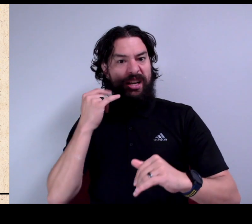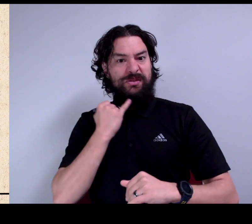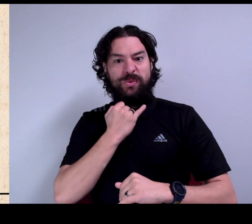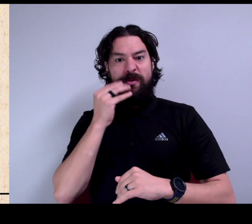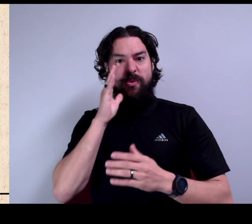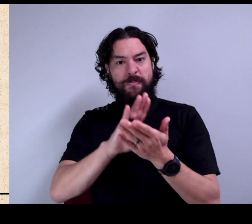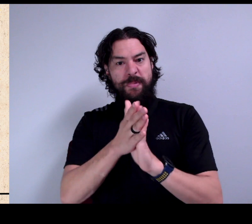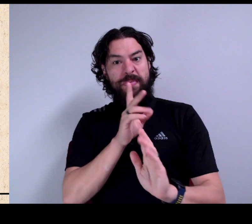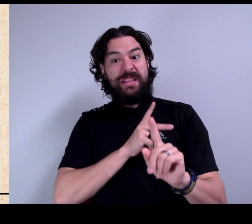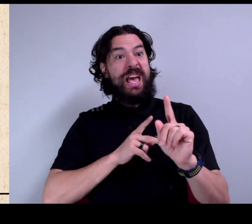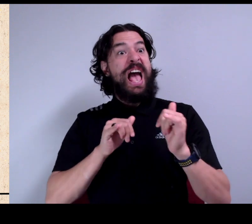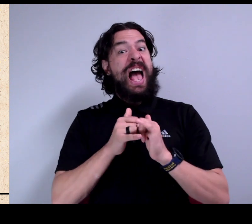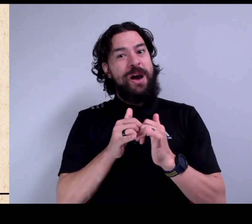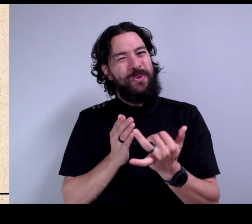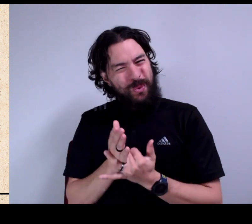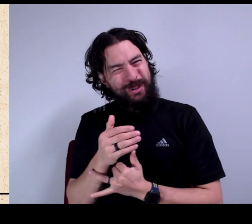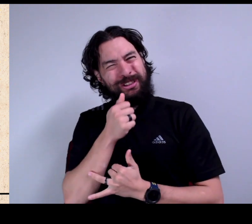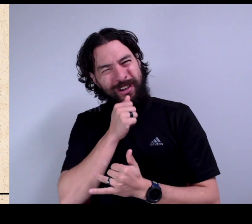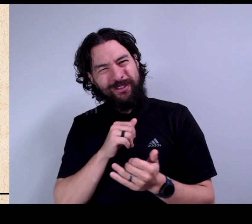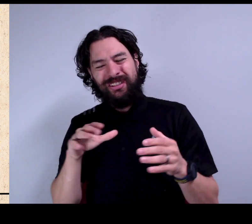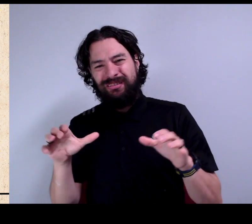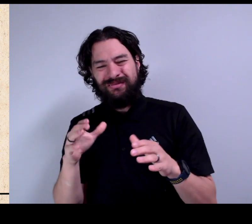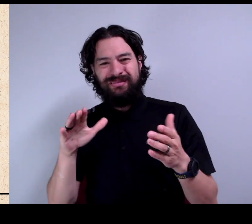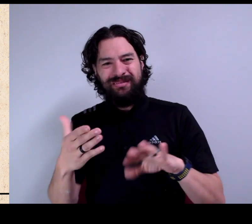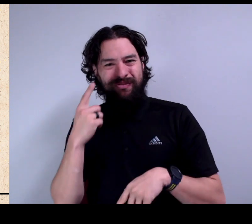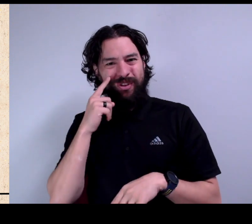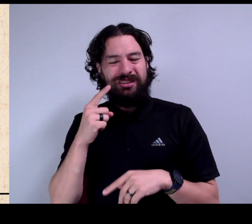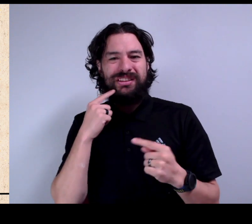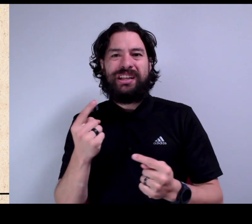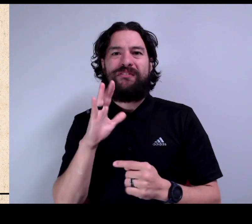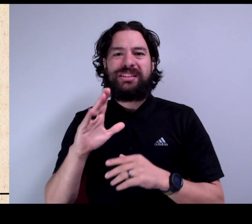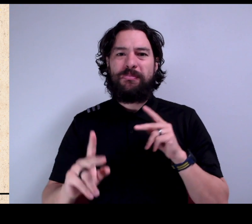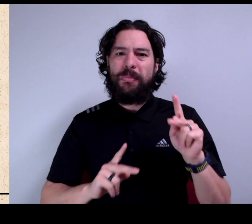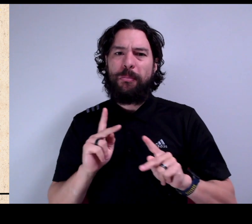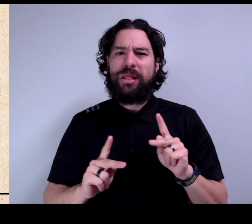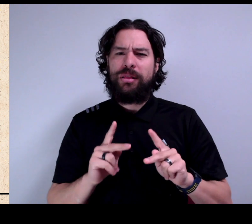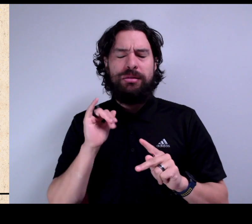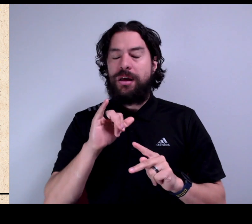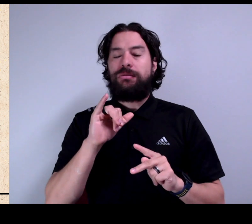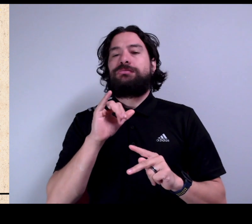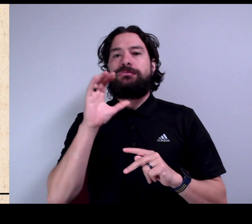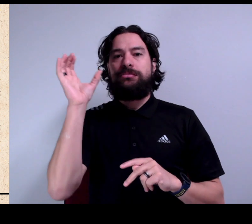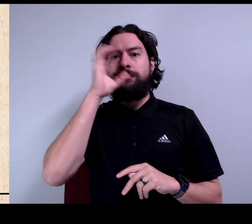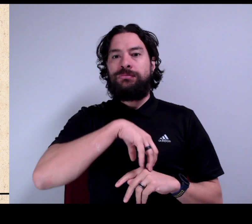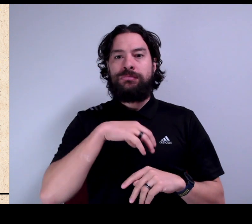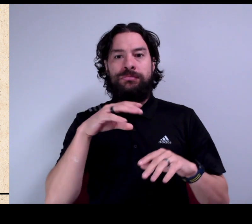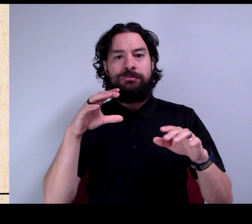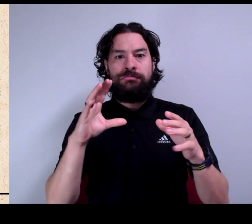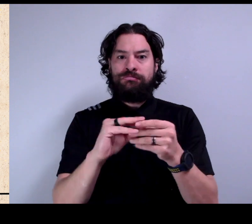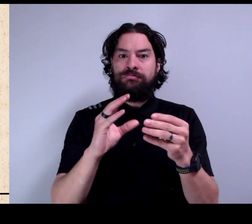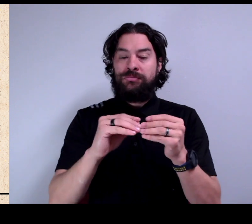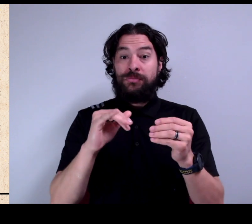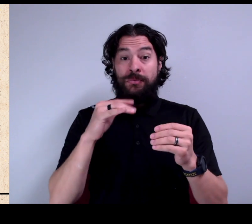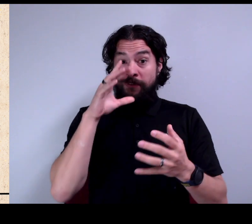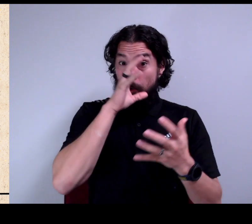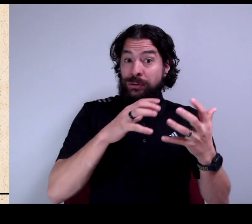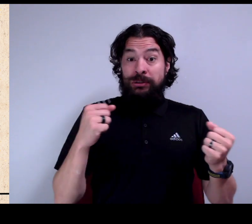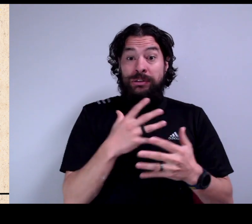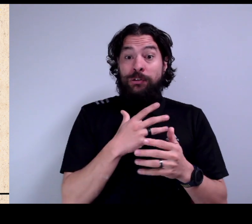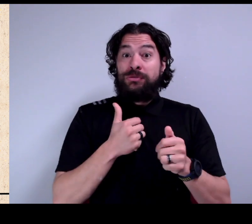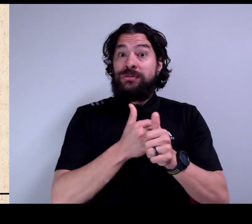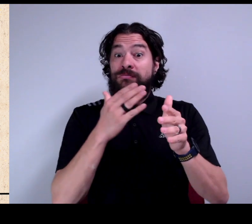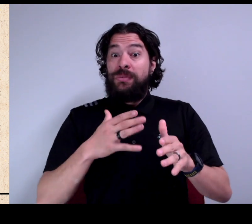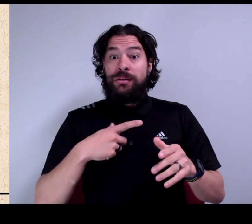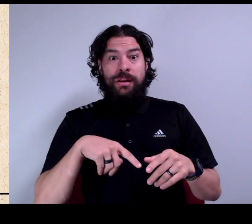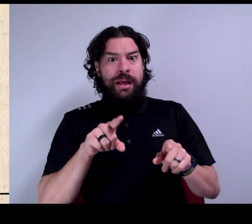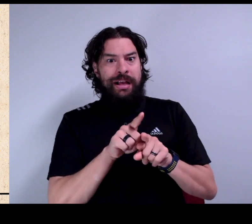become king by suffering and dying for the sins of his own people. It's a puzzling claim that confuses and